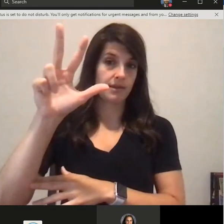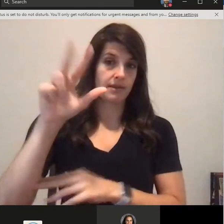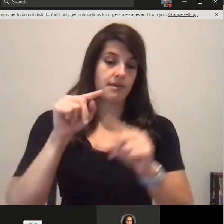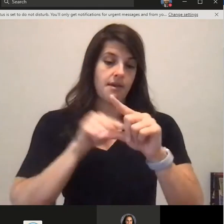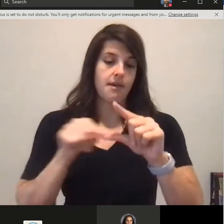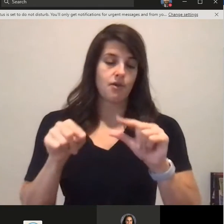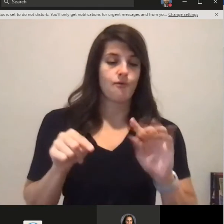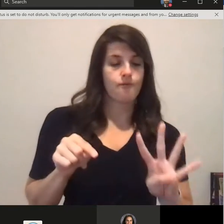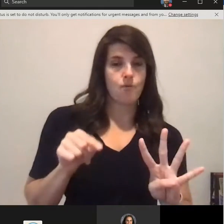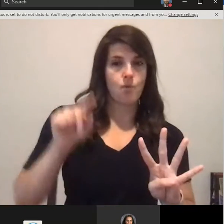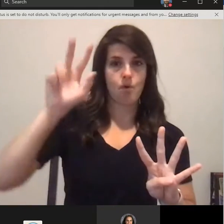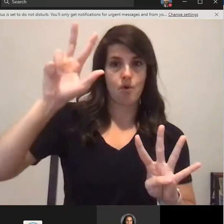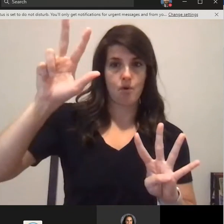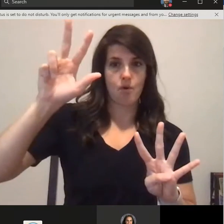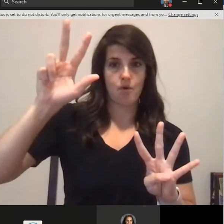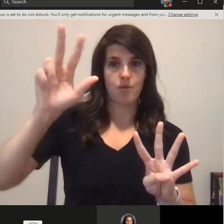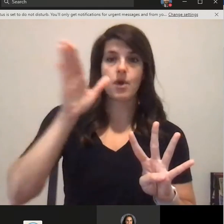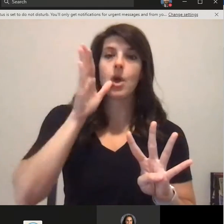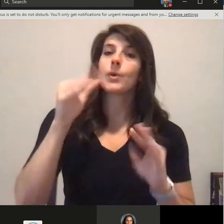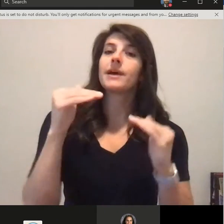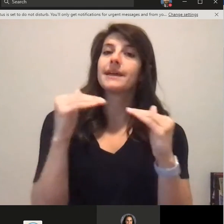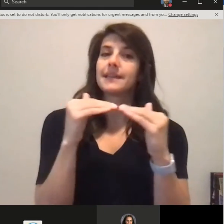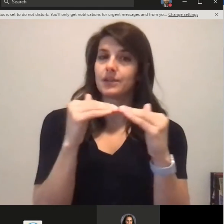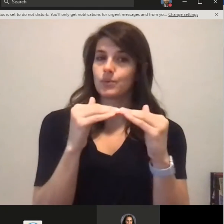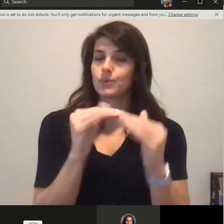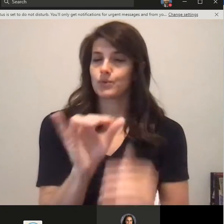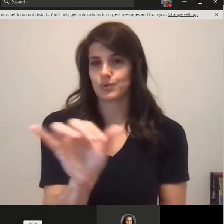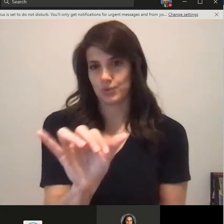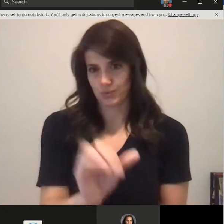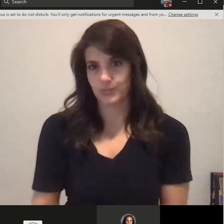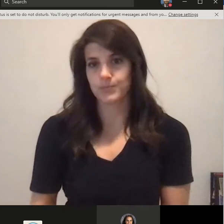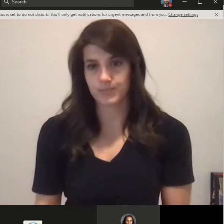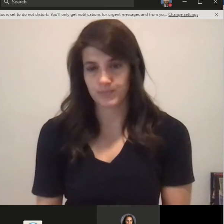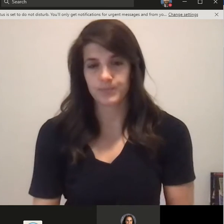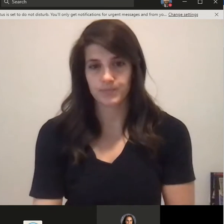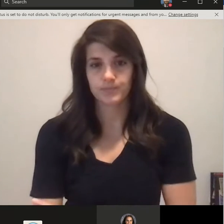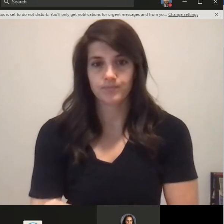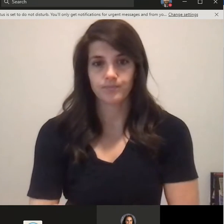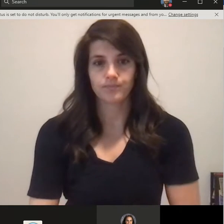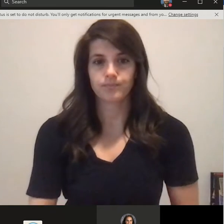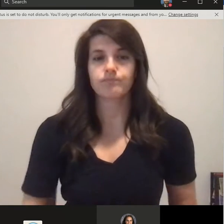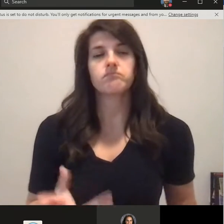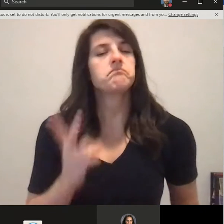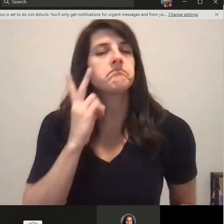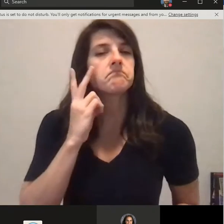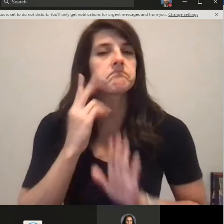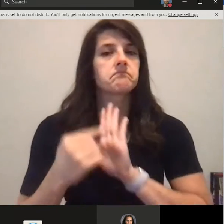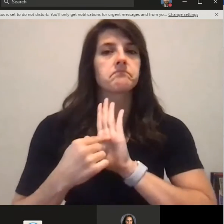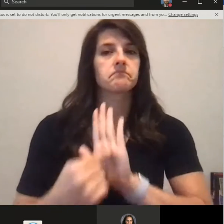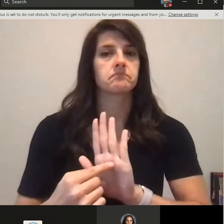and angle 4 will have the same measurement. So let's look at an example.